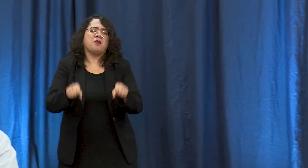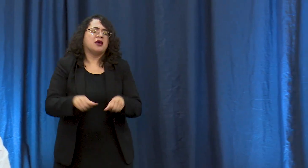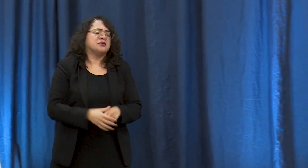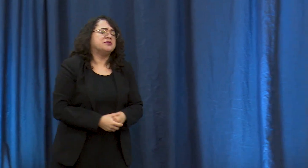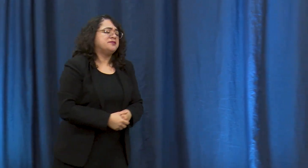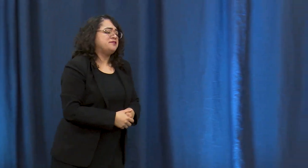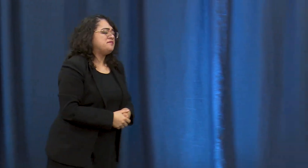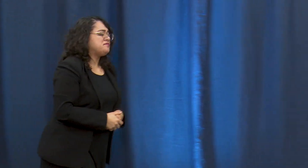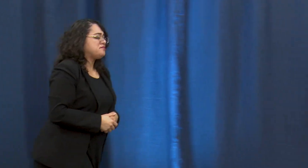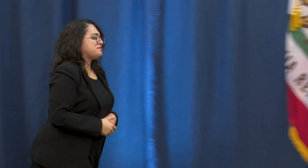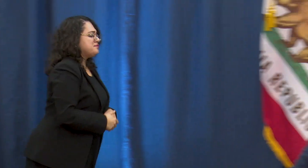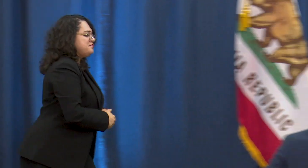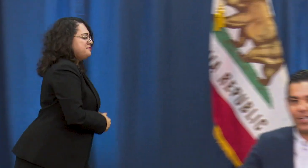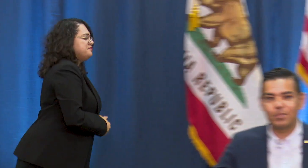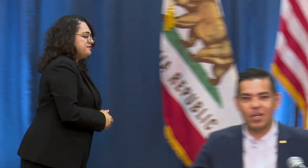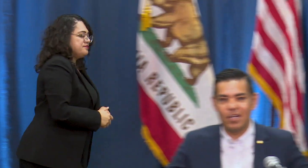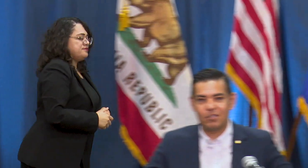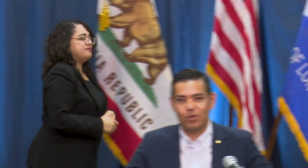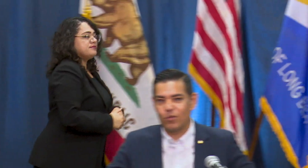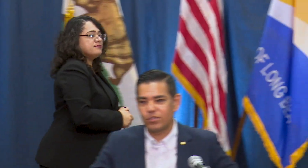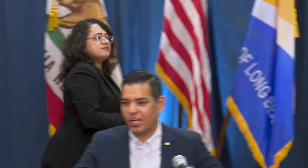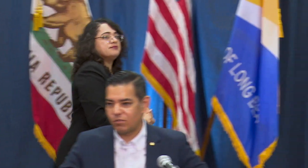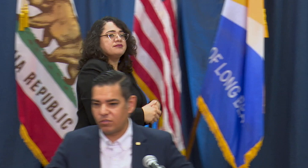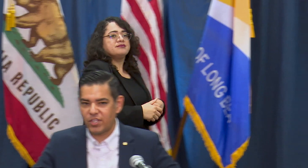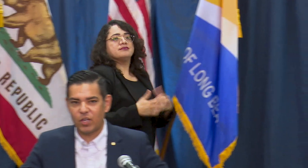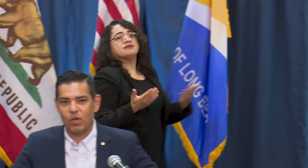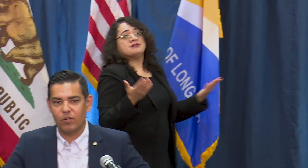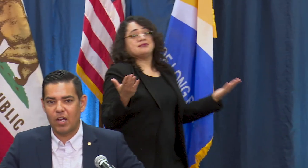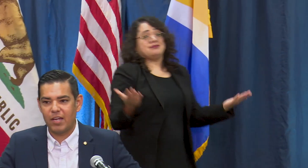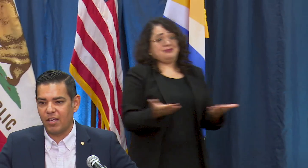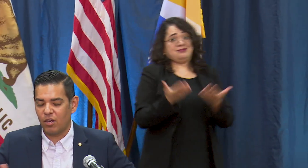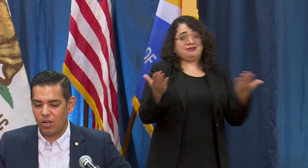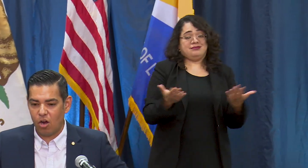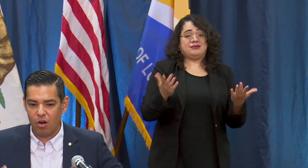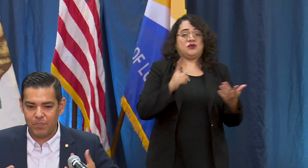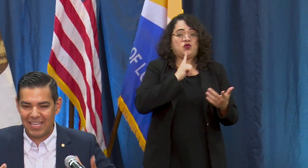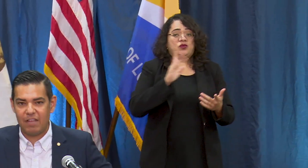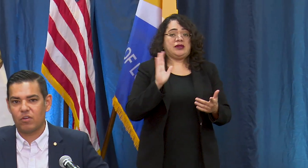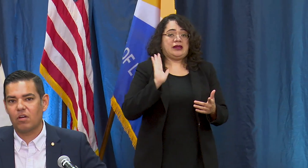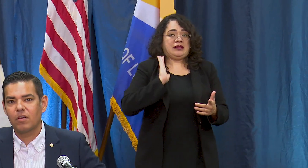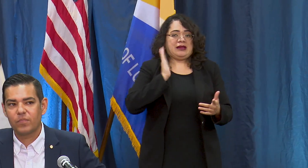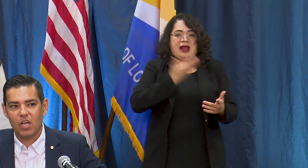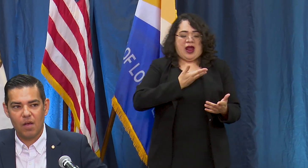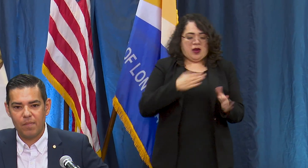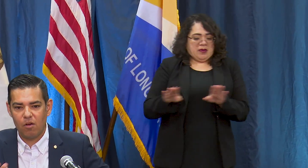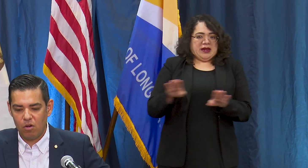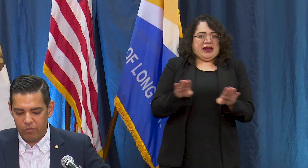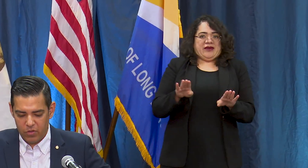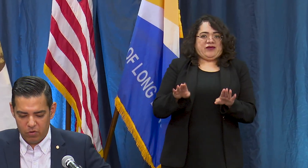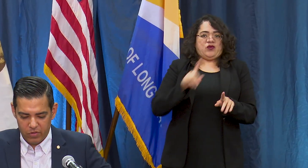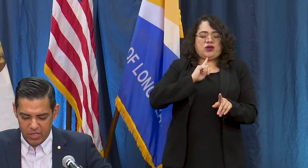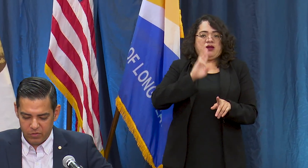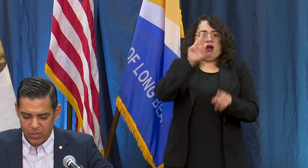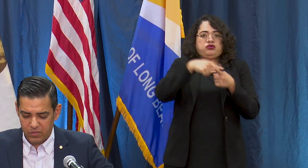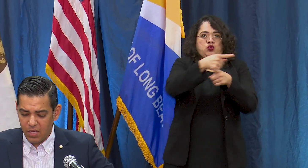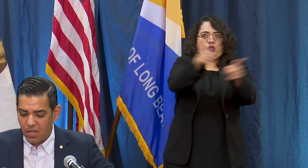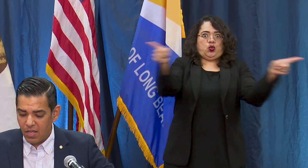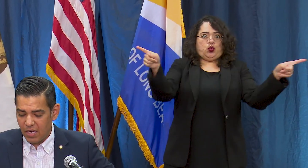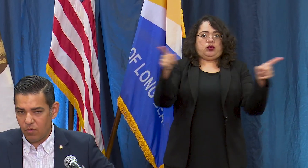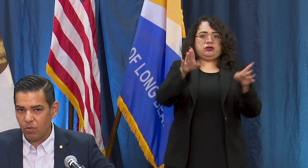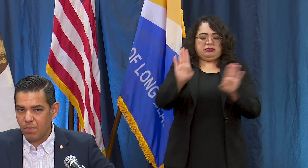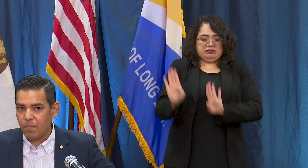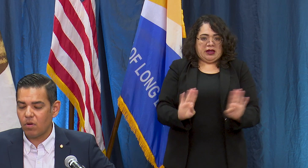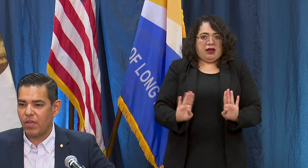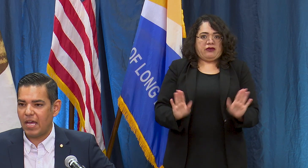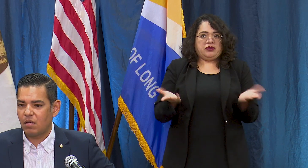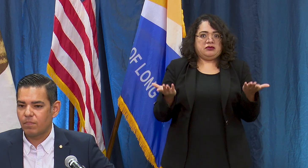and it's completely up to us whether there's a second wave or not, and our behavior over the next few weeks.